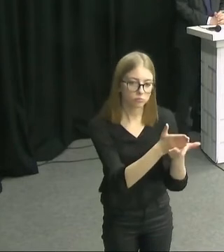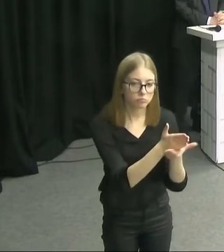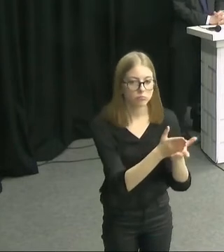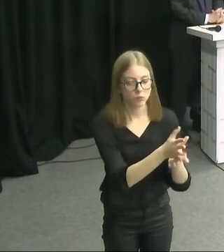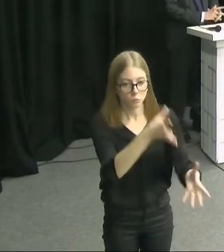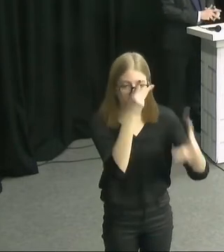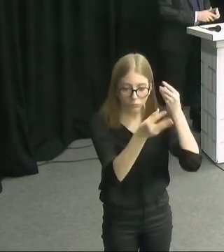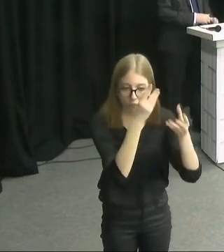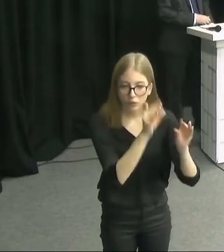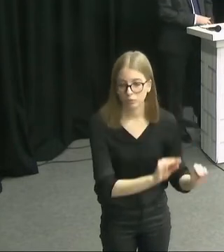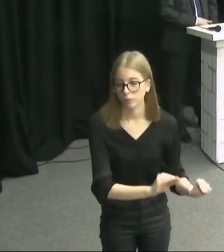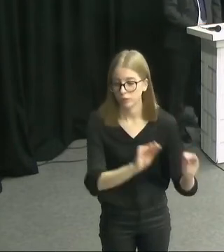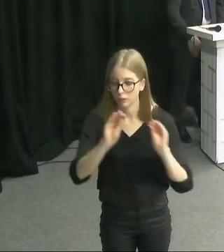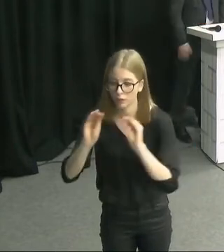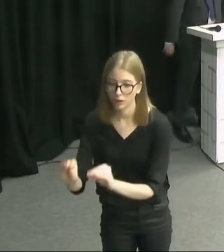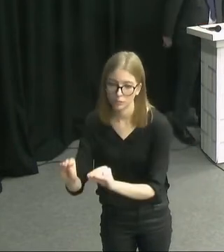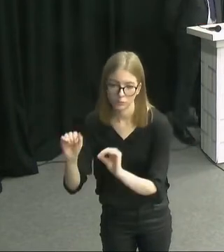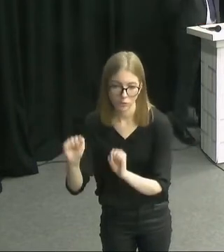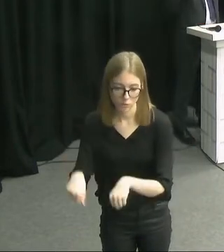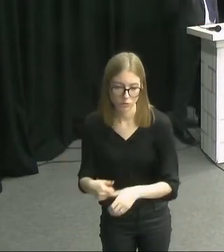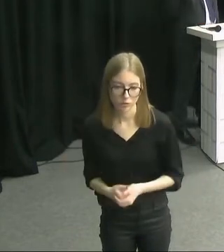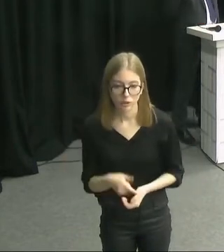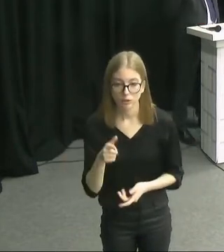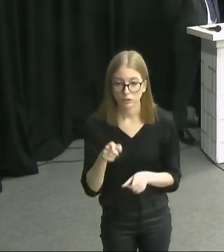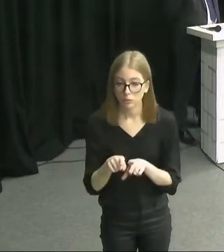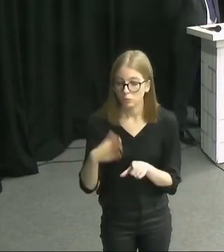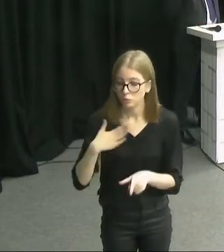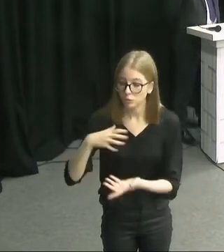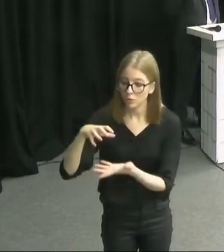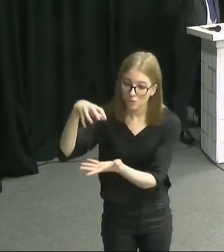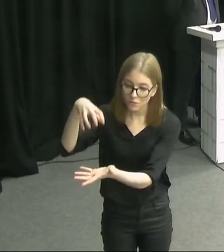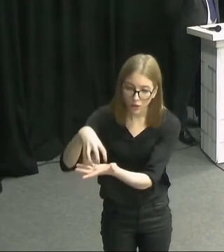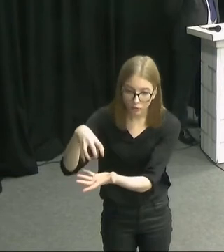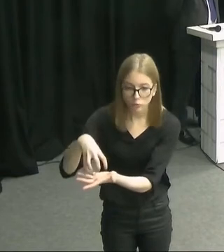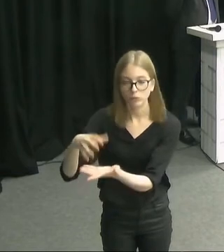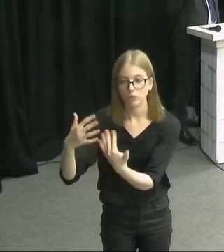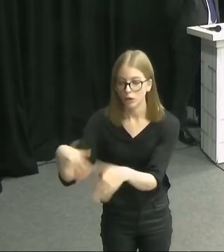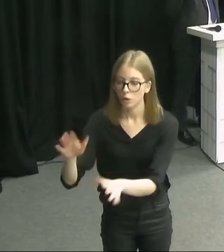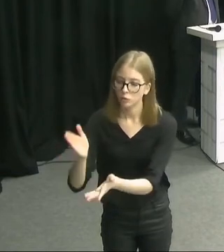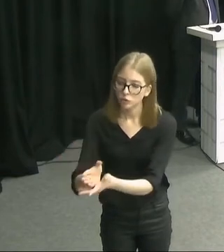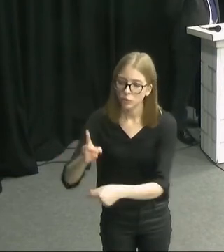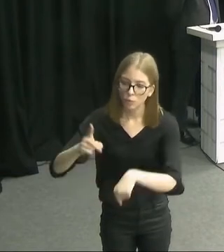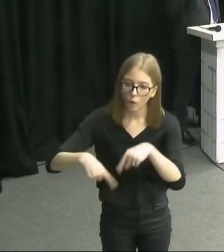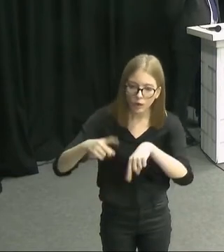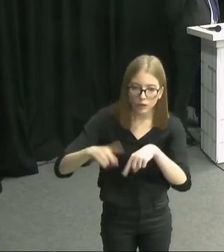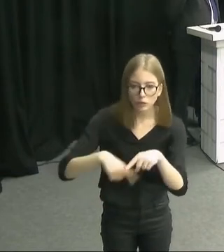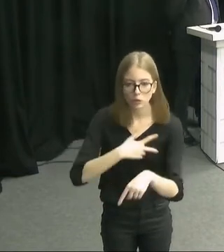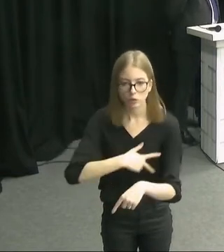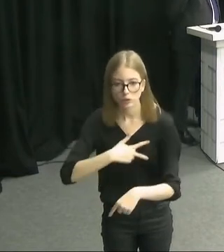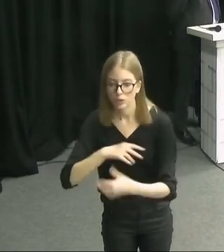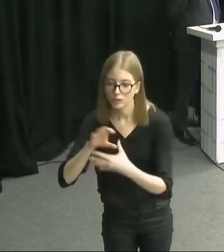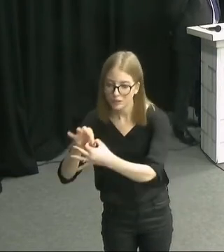Political Sciences Institute and the Faculty of Law has a very strong alumni